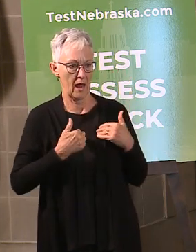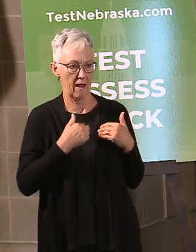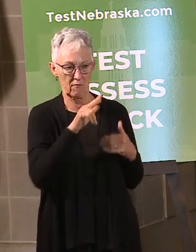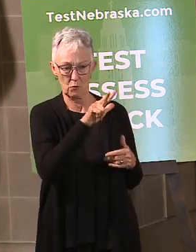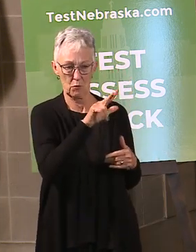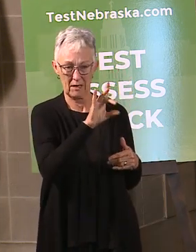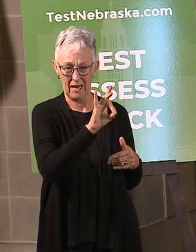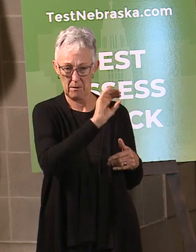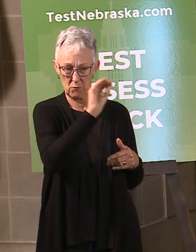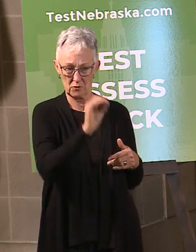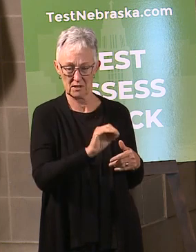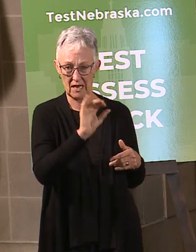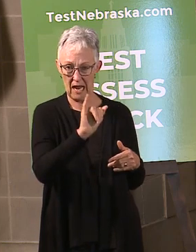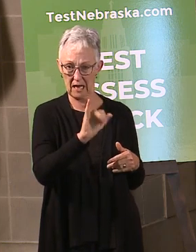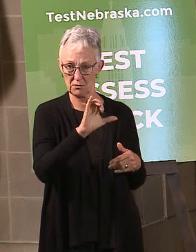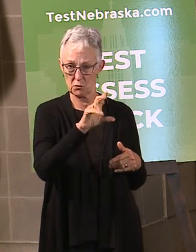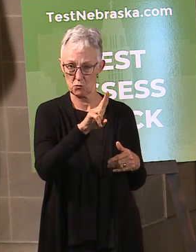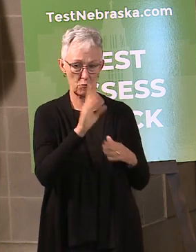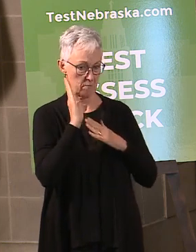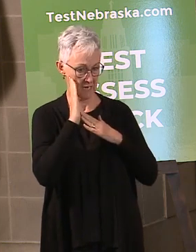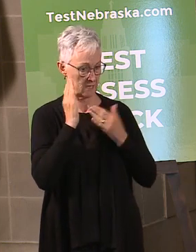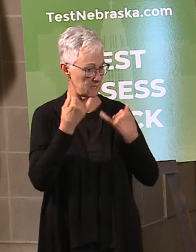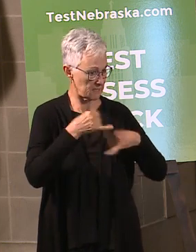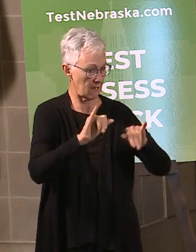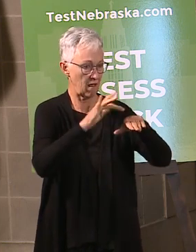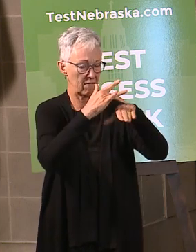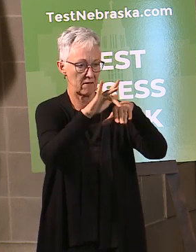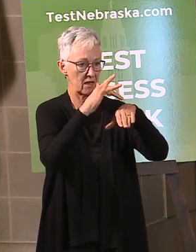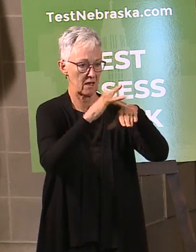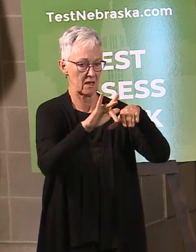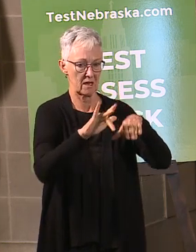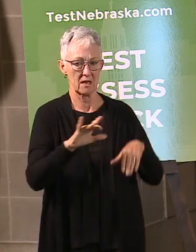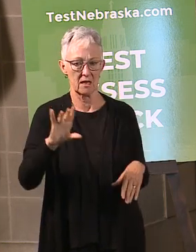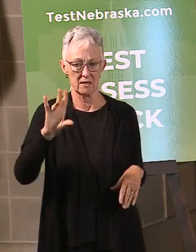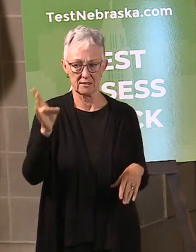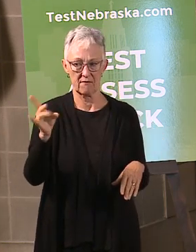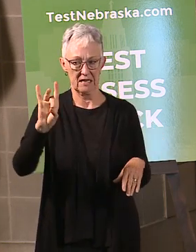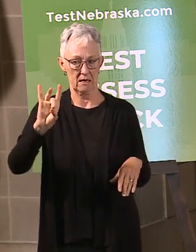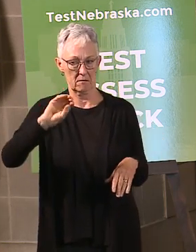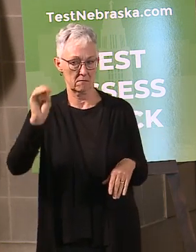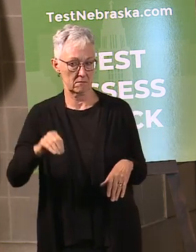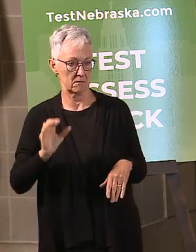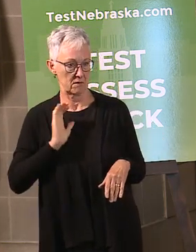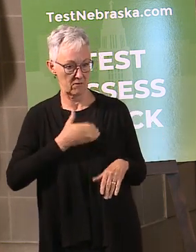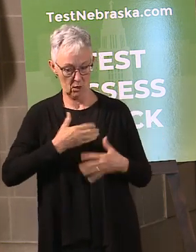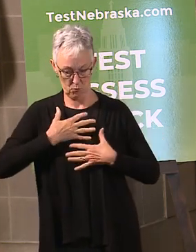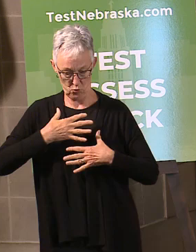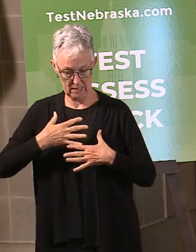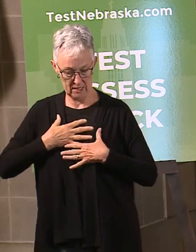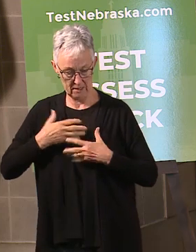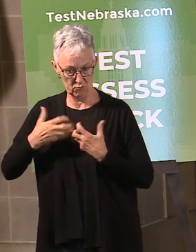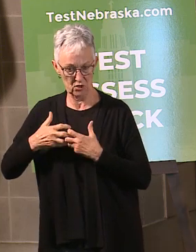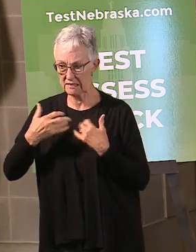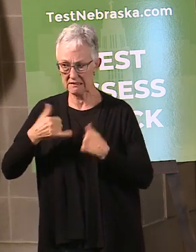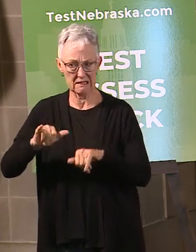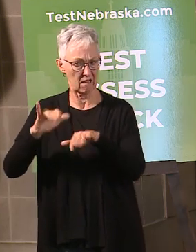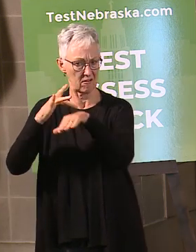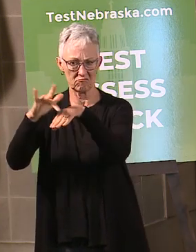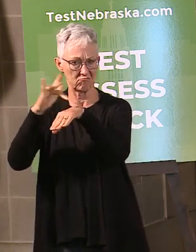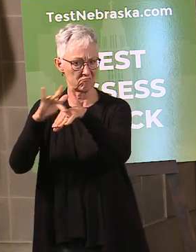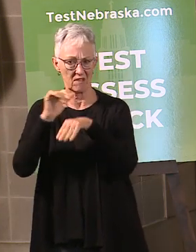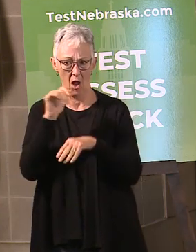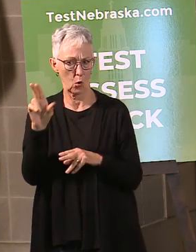of our ICU beds available, and 78% of our ventilators available. So we have maintained throughout this